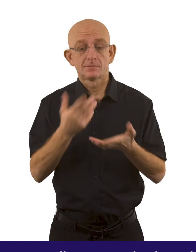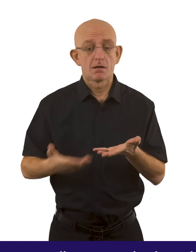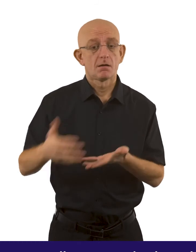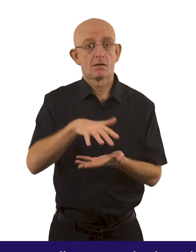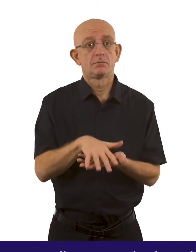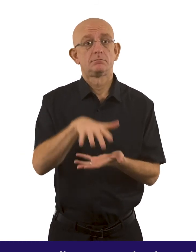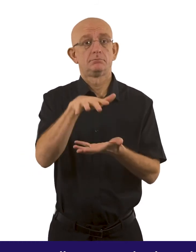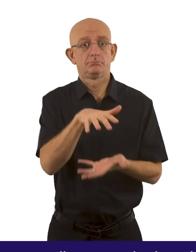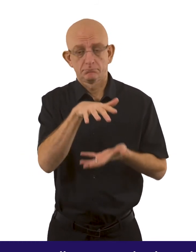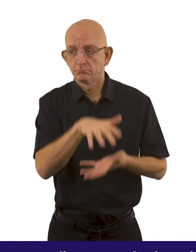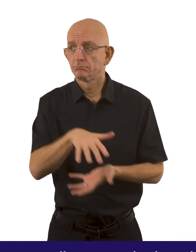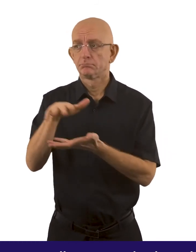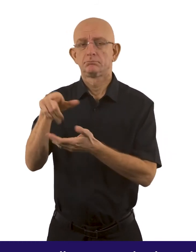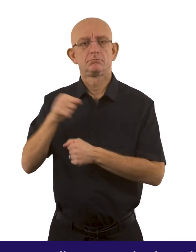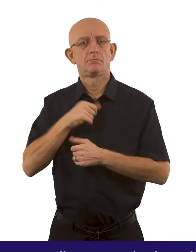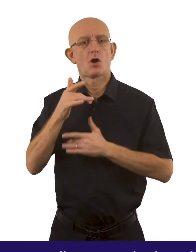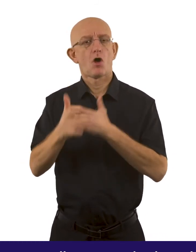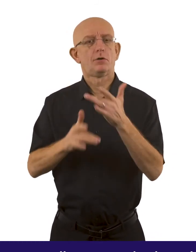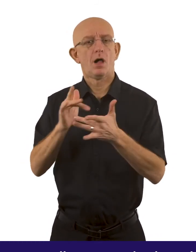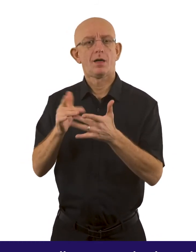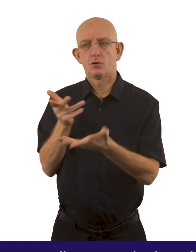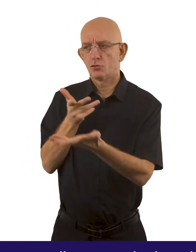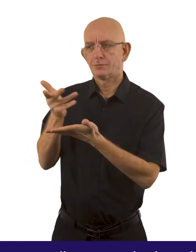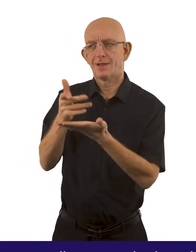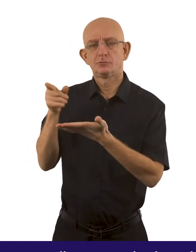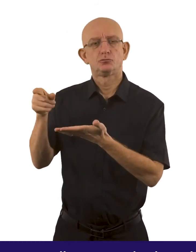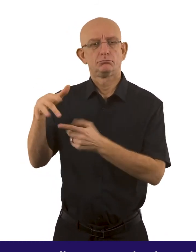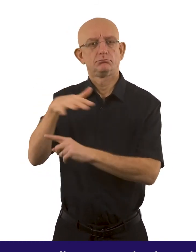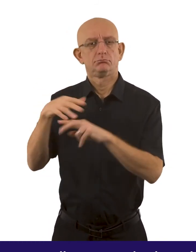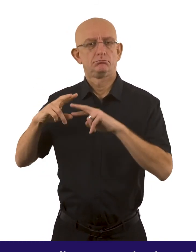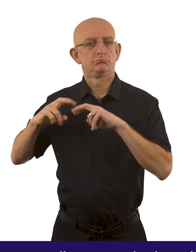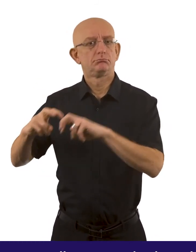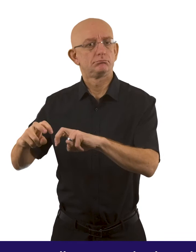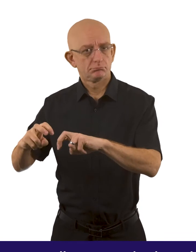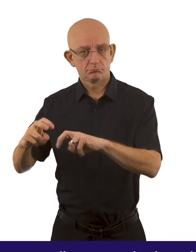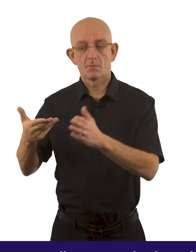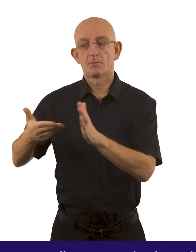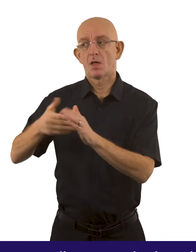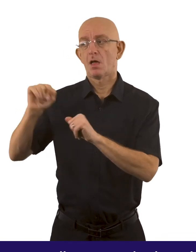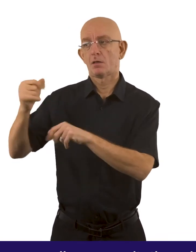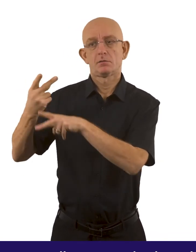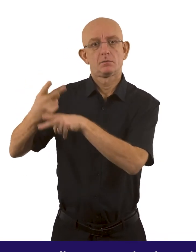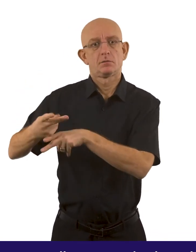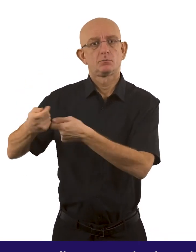Data submitted to our online consultation platform provider and their hosting provider will be stored in the